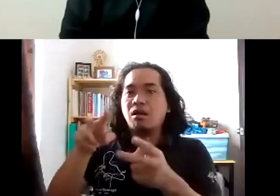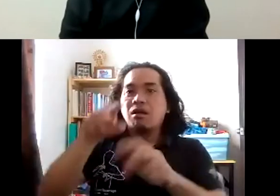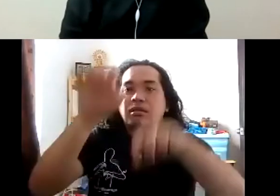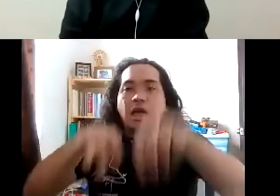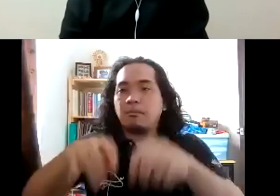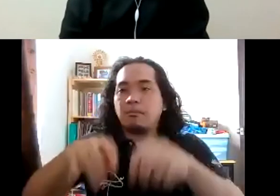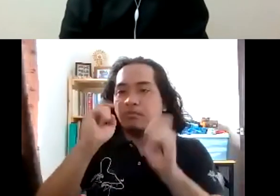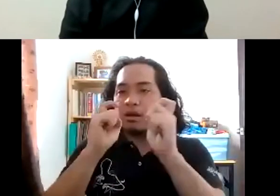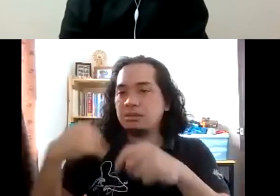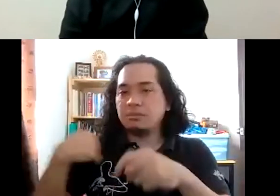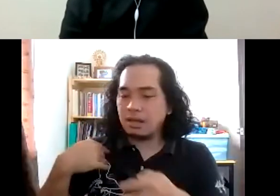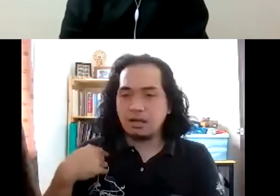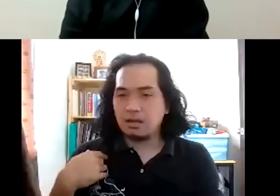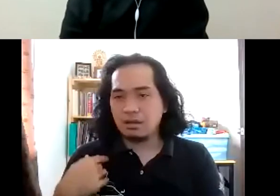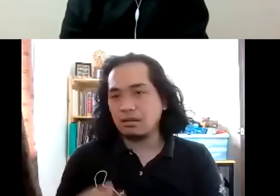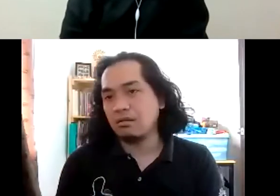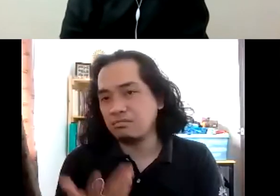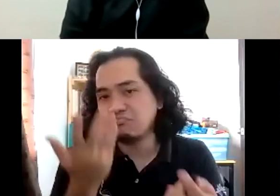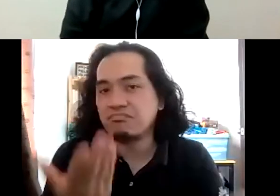if we have that sign, for example,